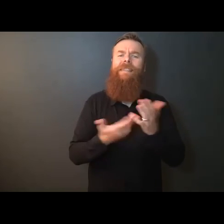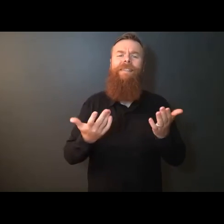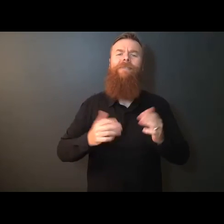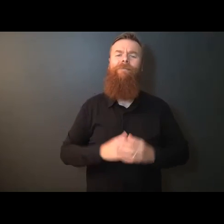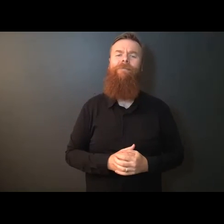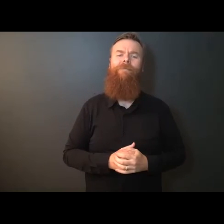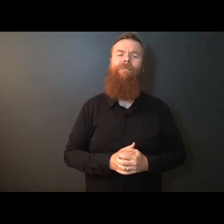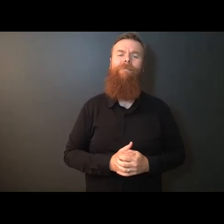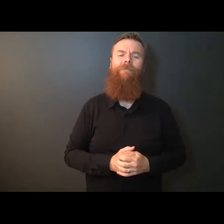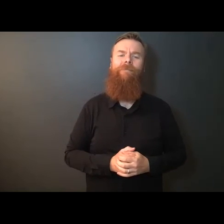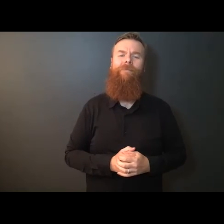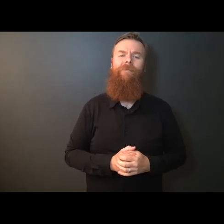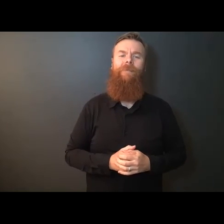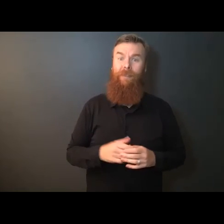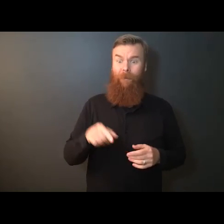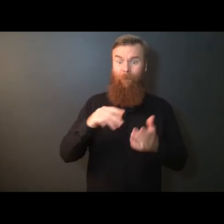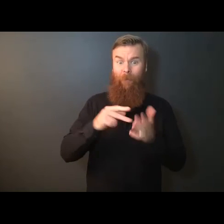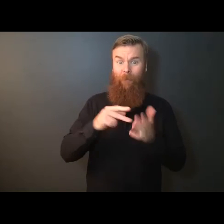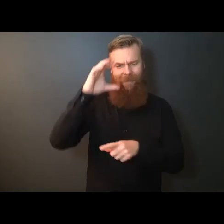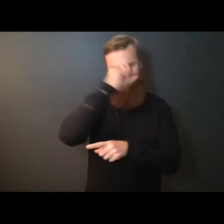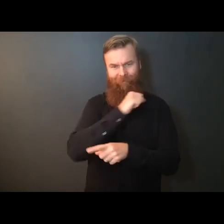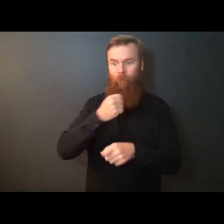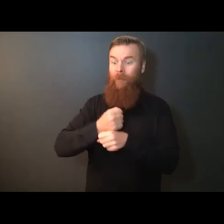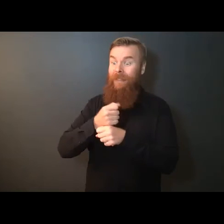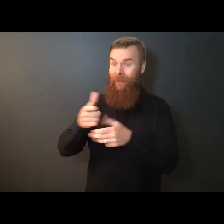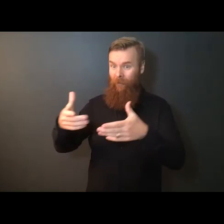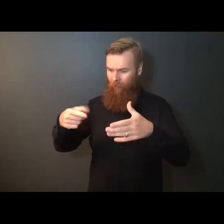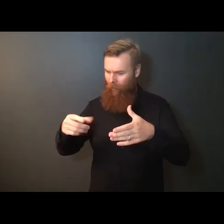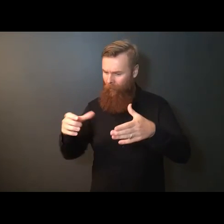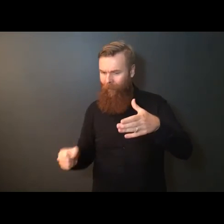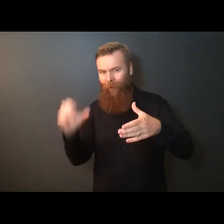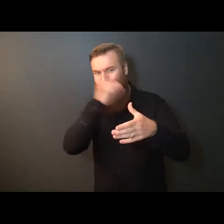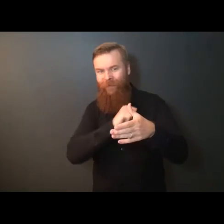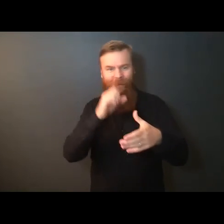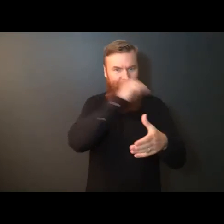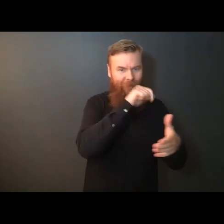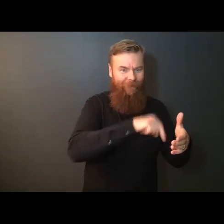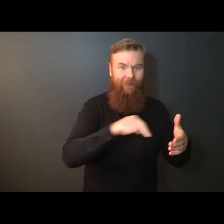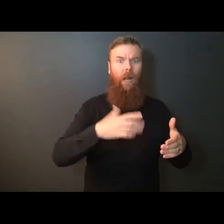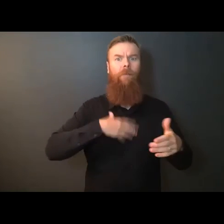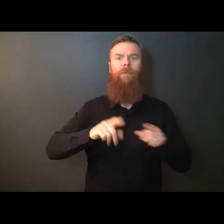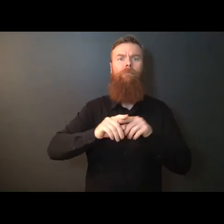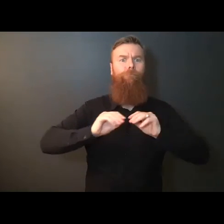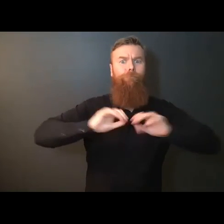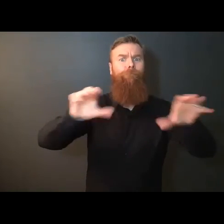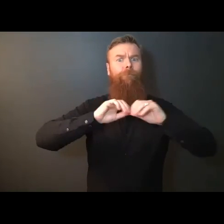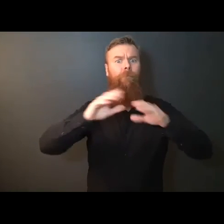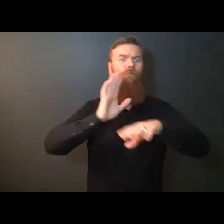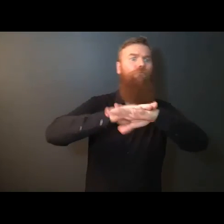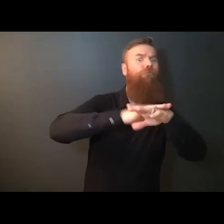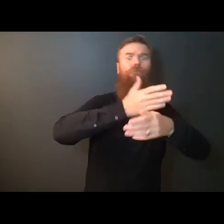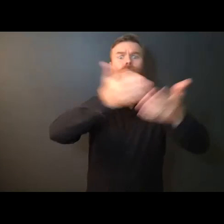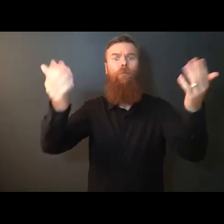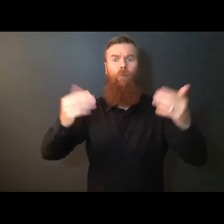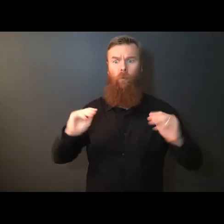in our work. But if we want to promote the work for youth with disabilities by the youth with